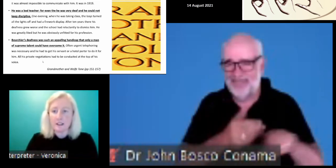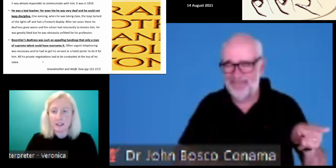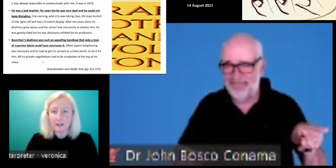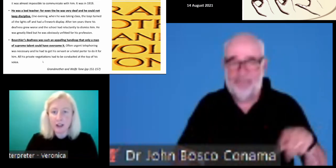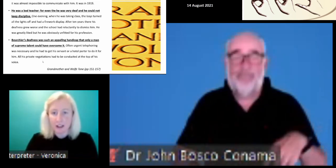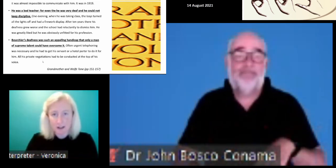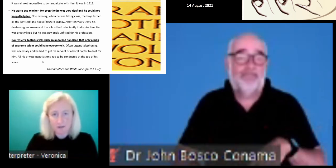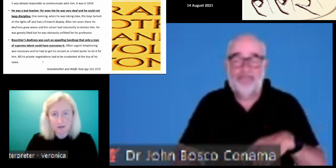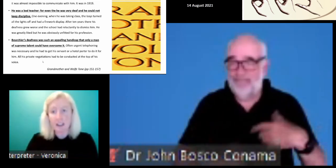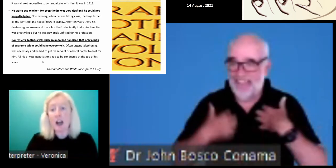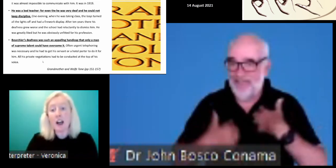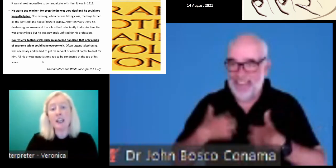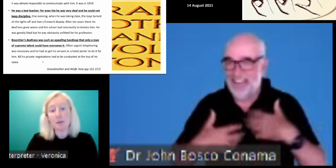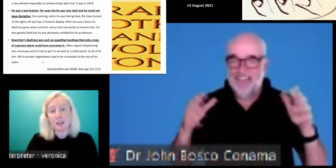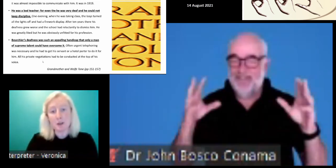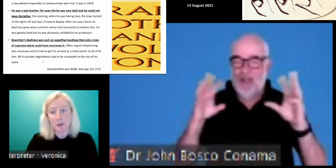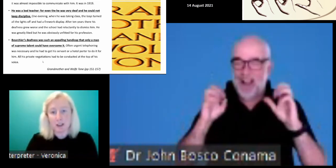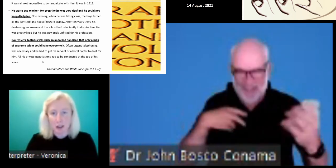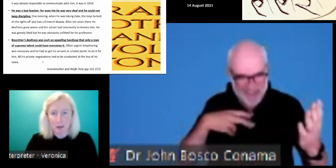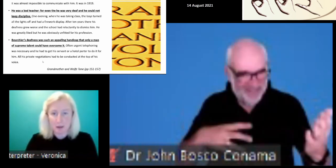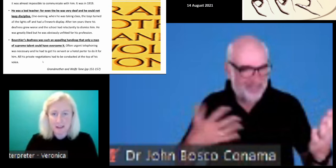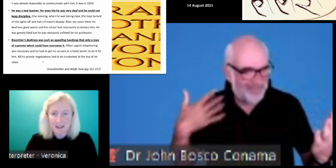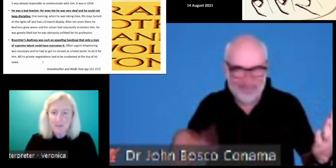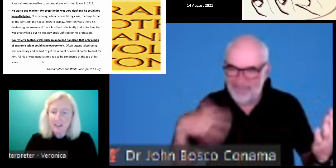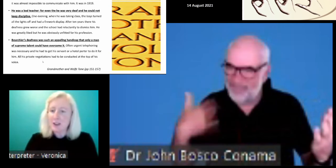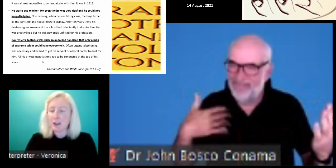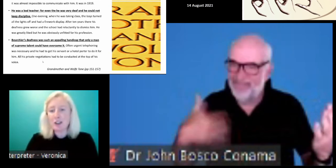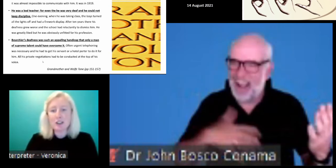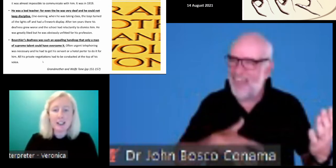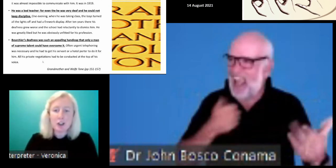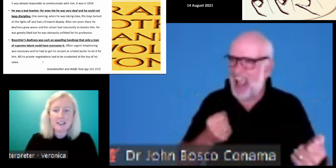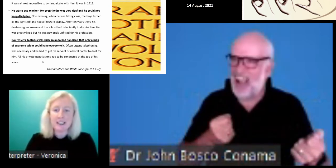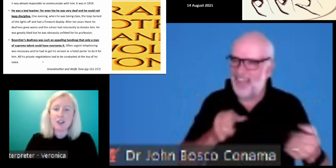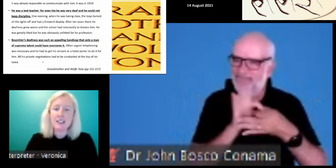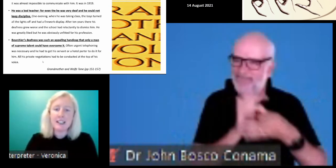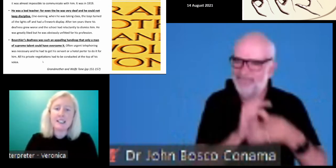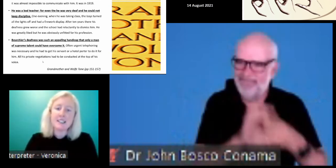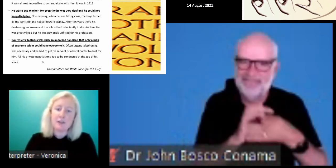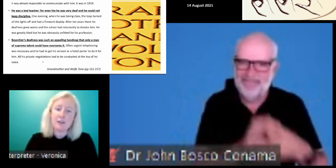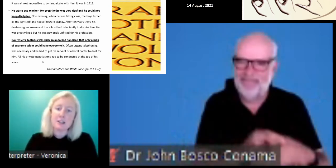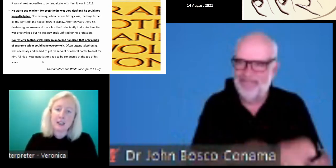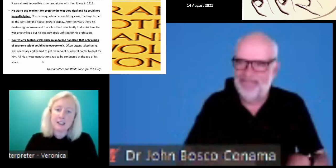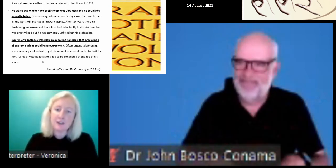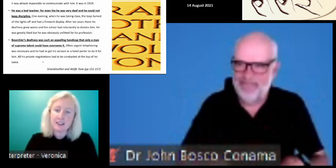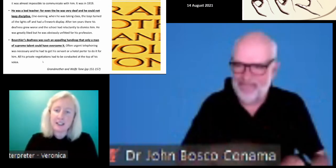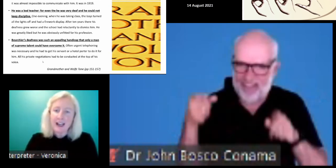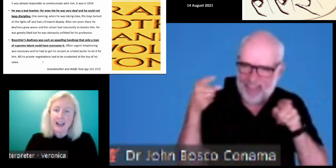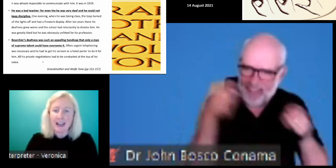was fired, unable to do his job. So it's just interesting to see these different perspectives